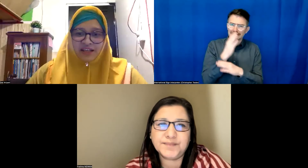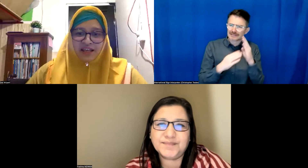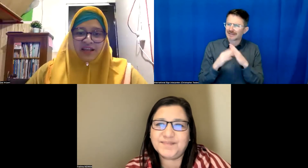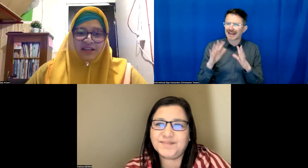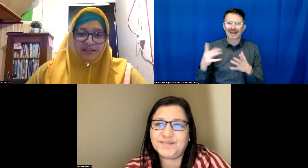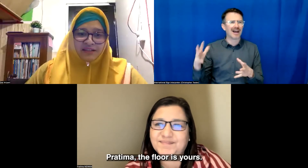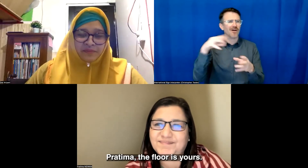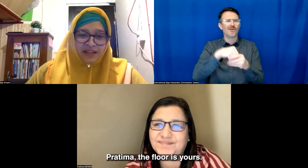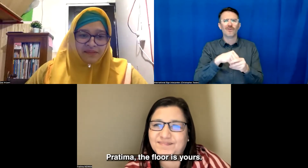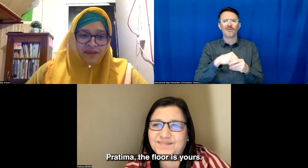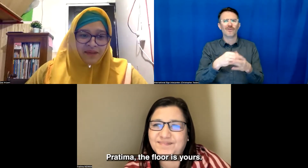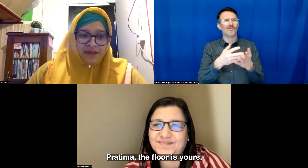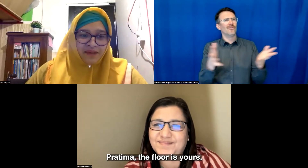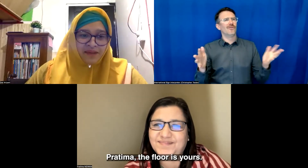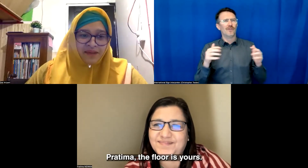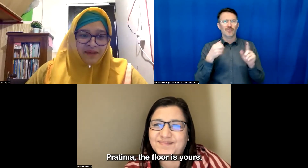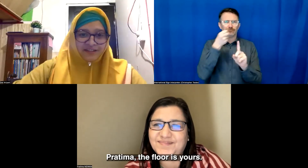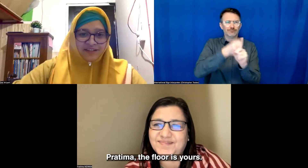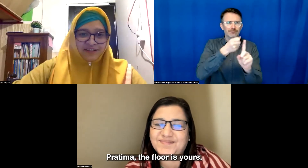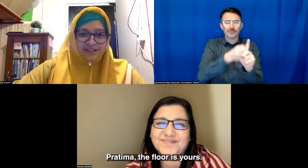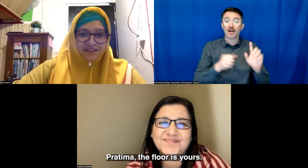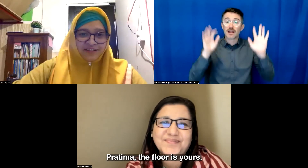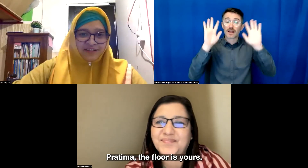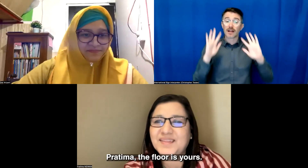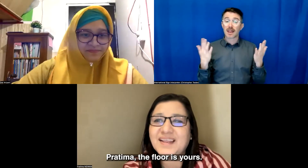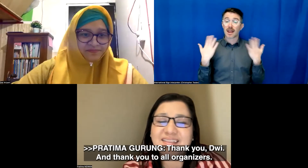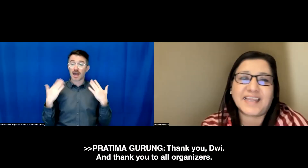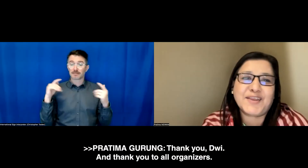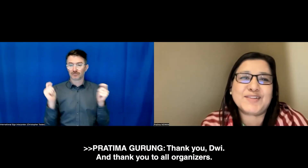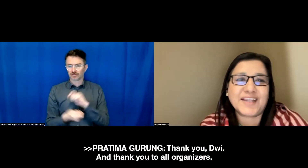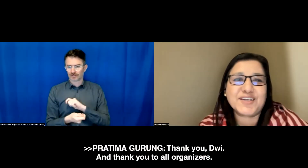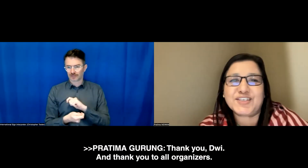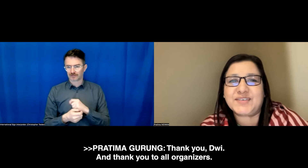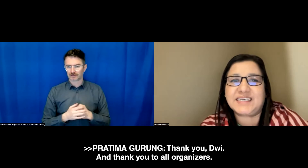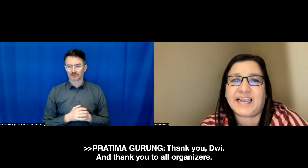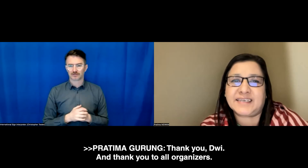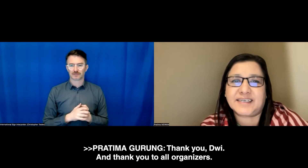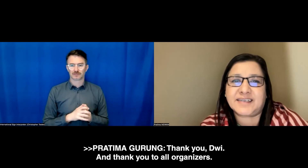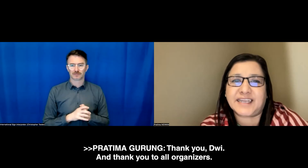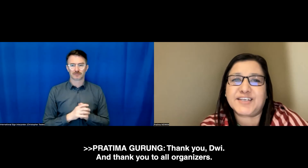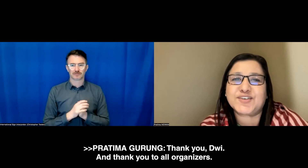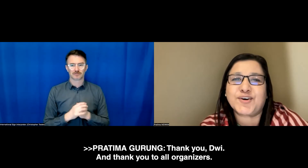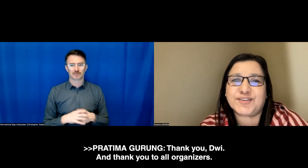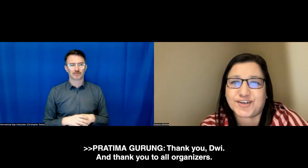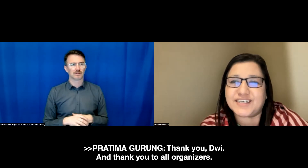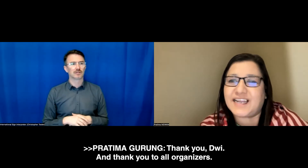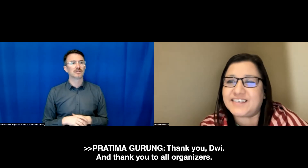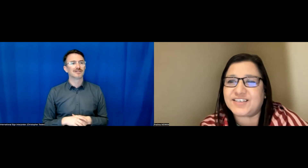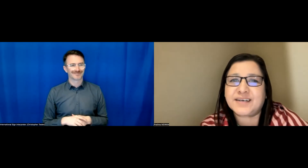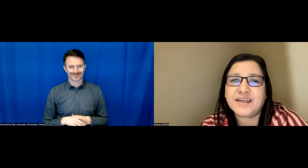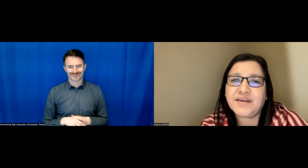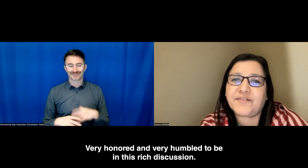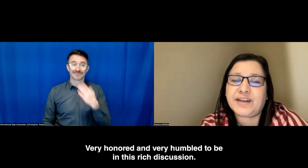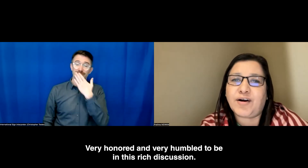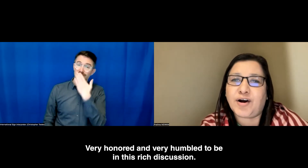levels. Pratima, the floor is yours. Thank you, Dewey, and thank you to all the